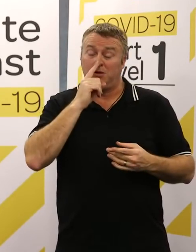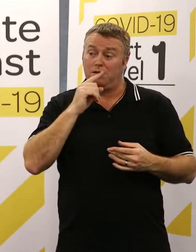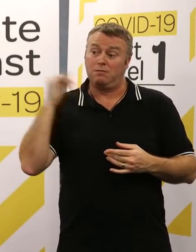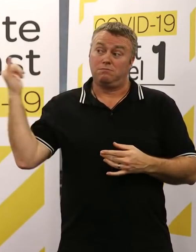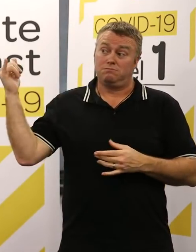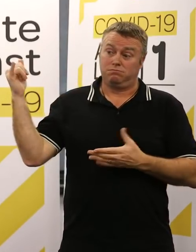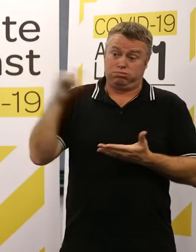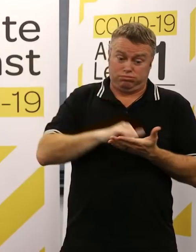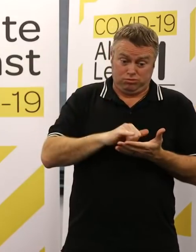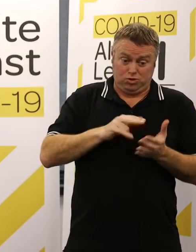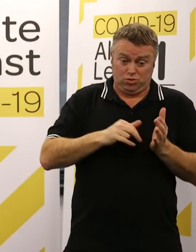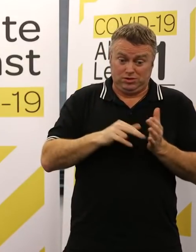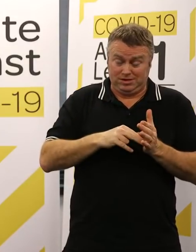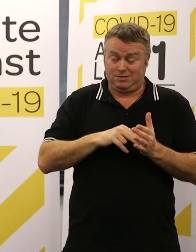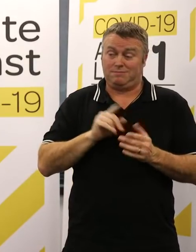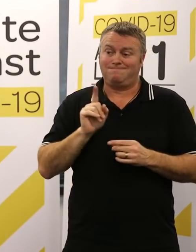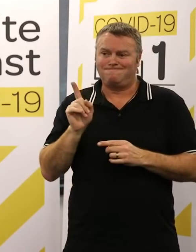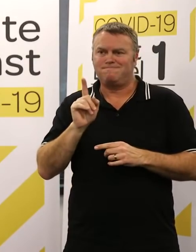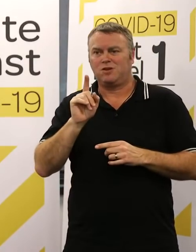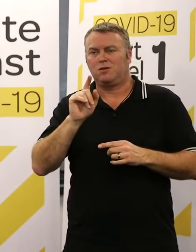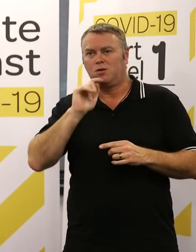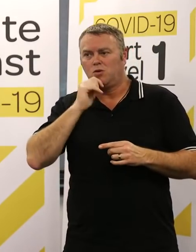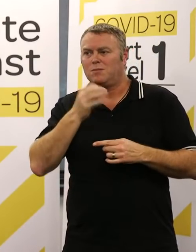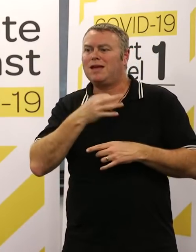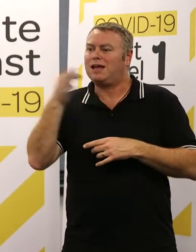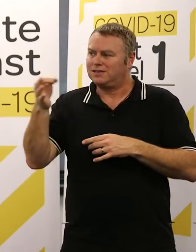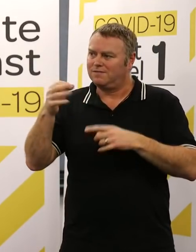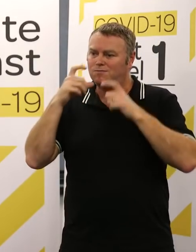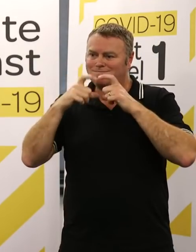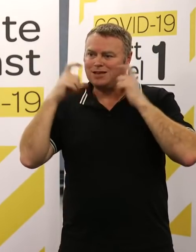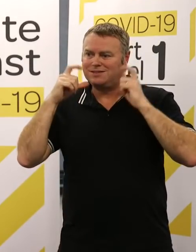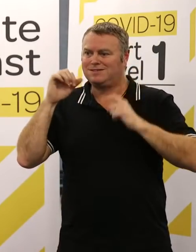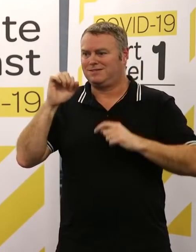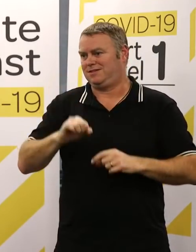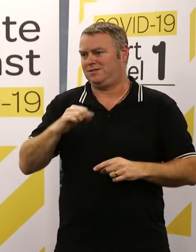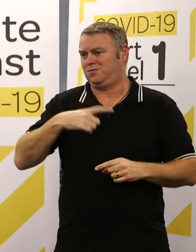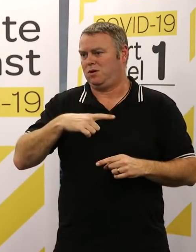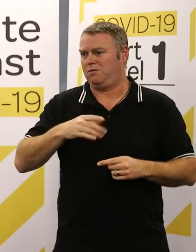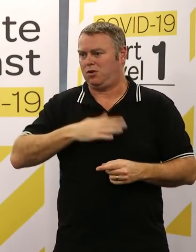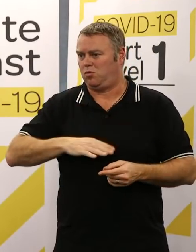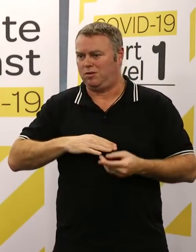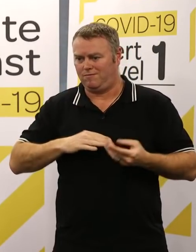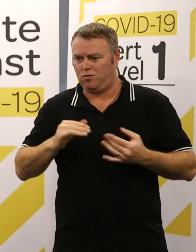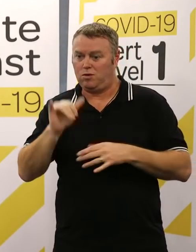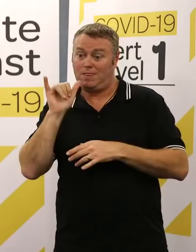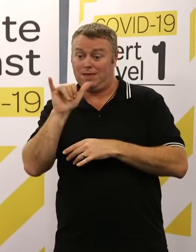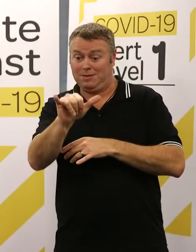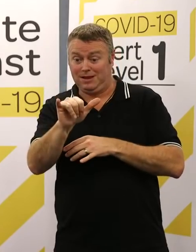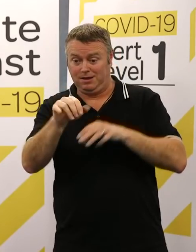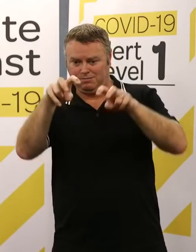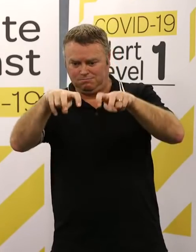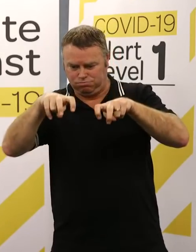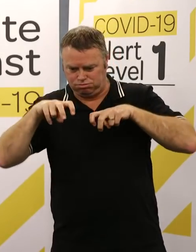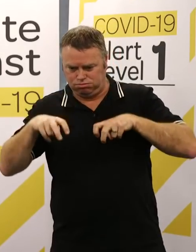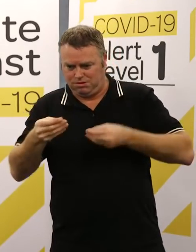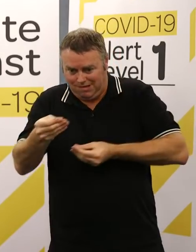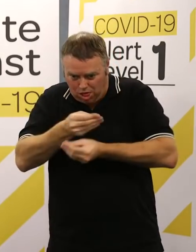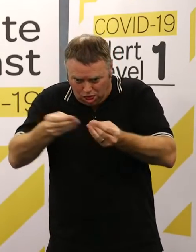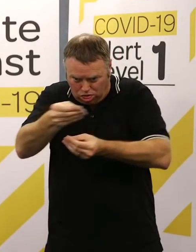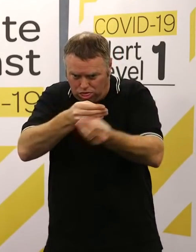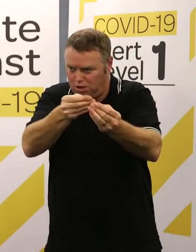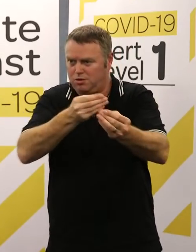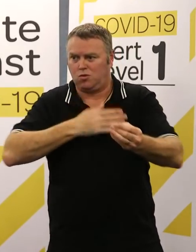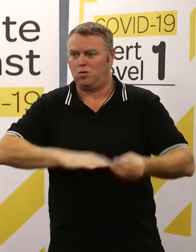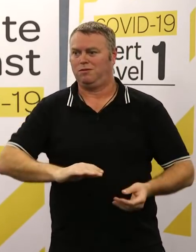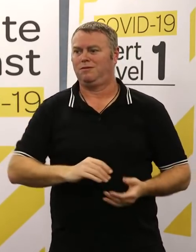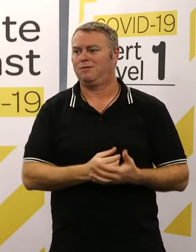I think that most of those public health experts also agree that given we do not have community transmission at the moment, there is no particular reason